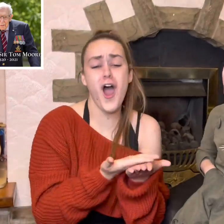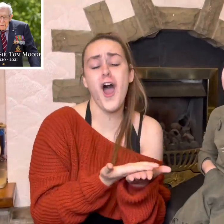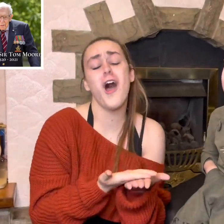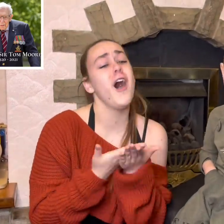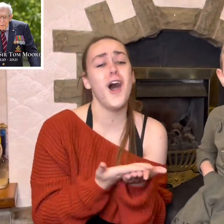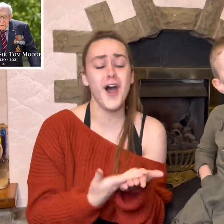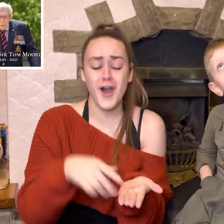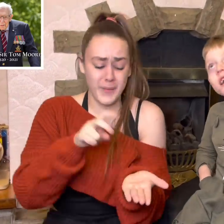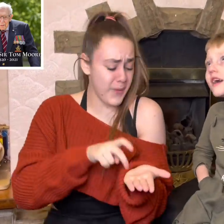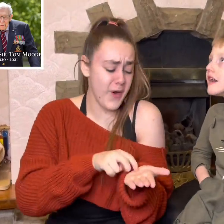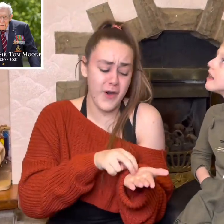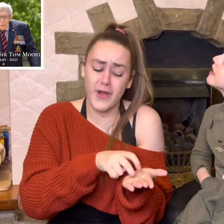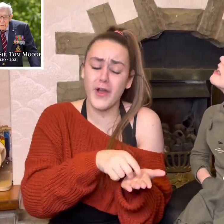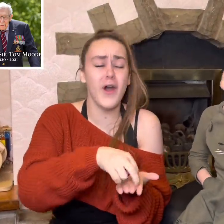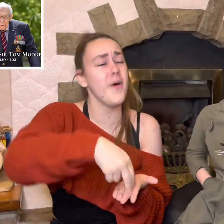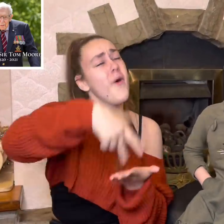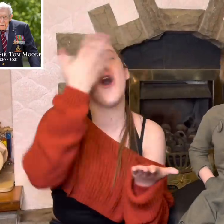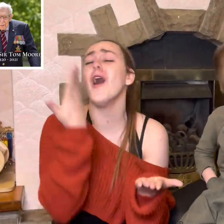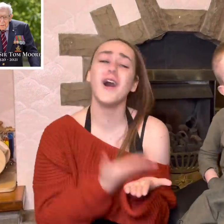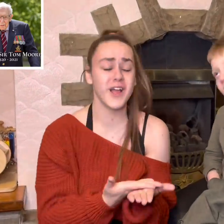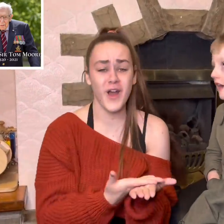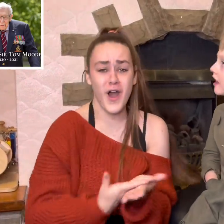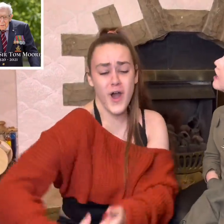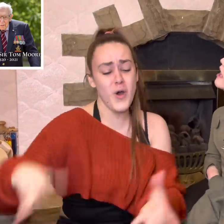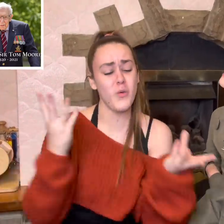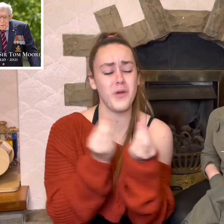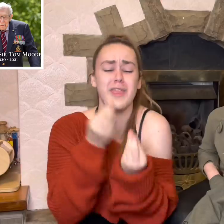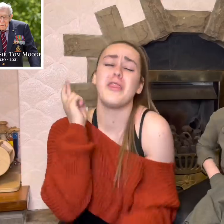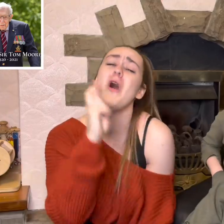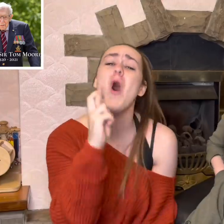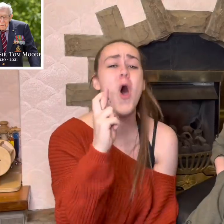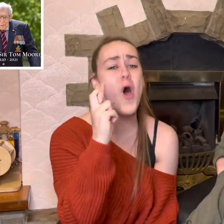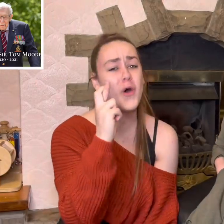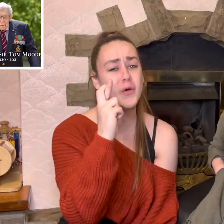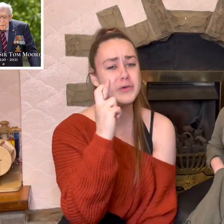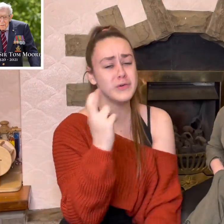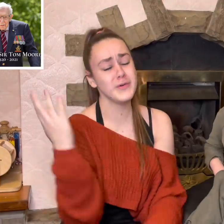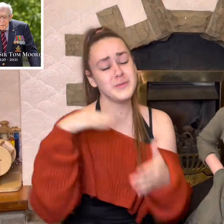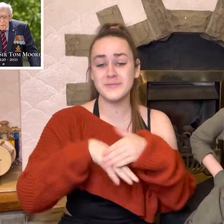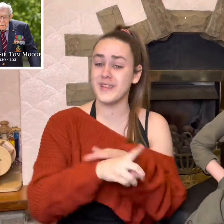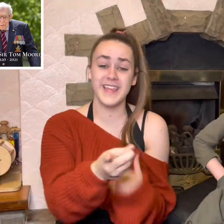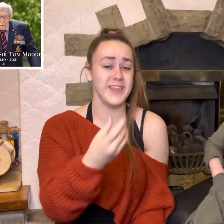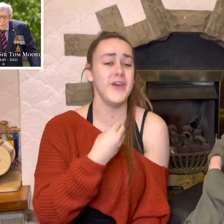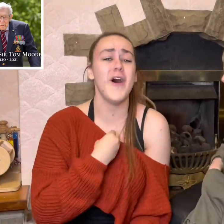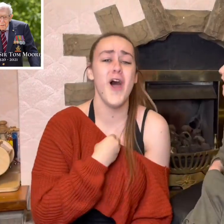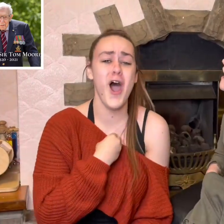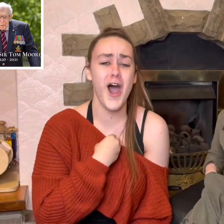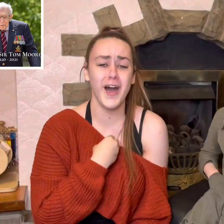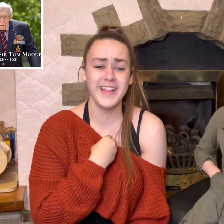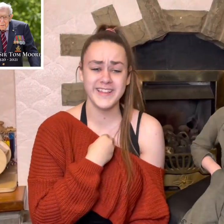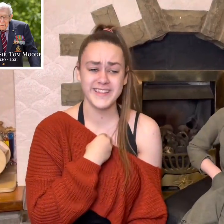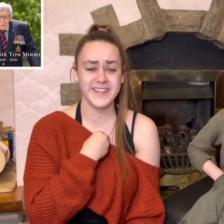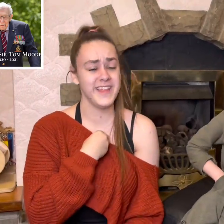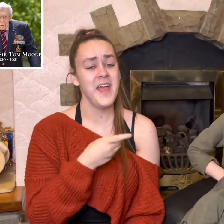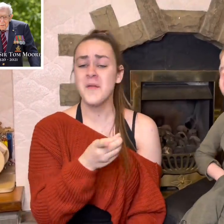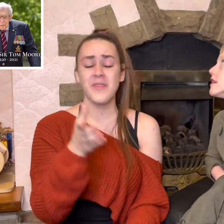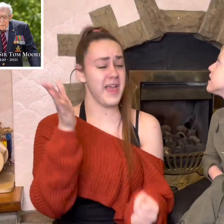Walk on, walk on, walk on with hope in your heart, and